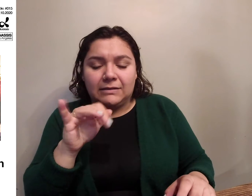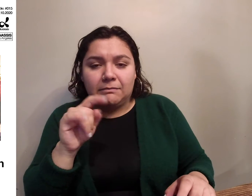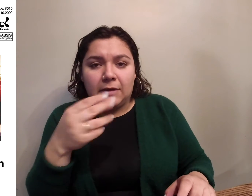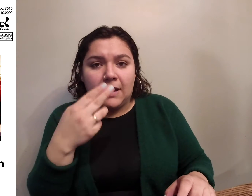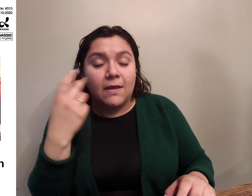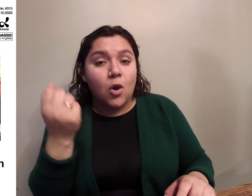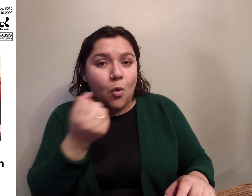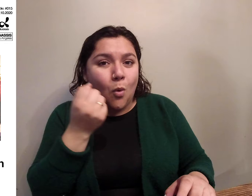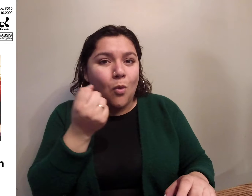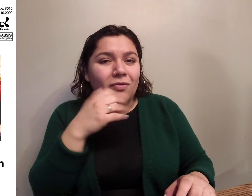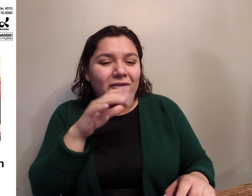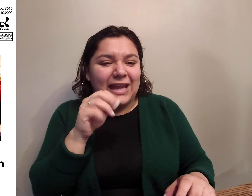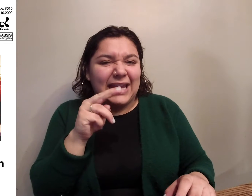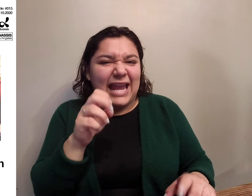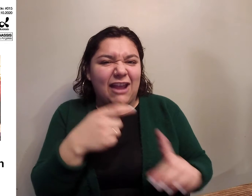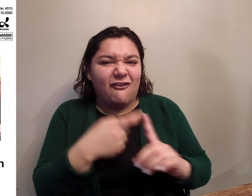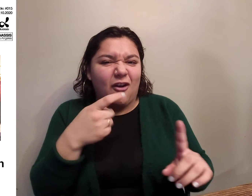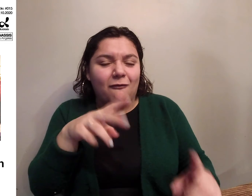of Virginia Woolf,